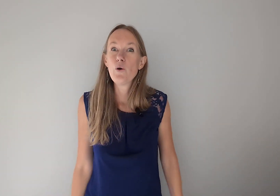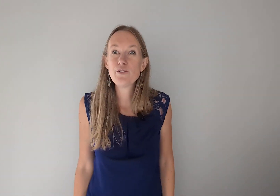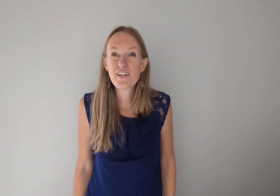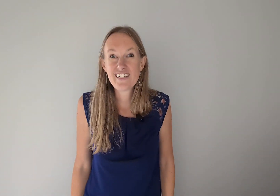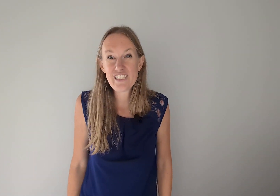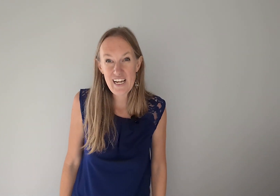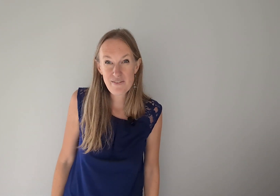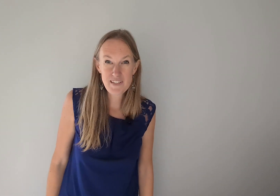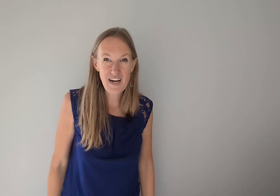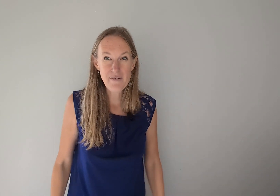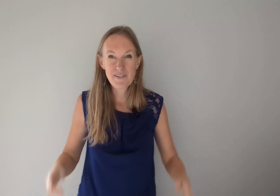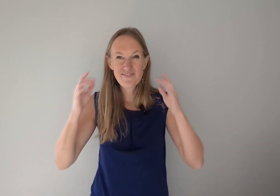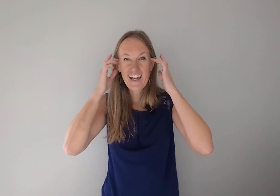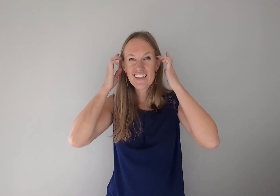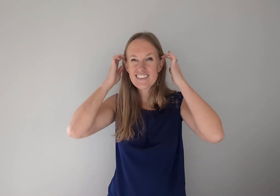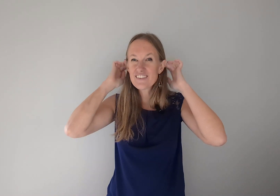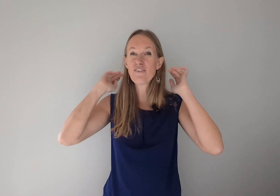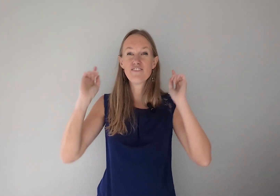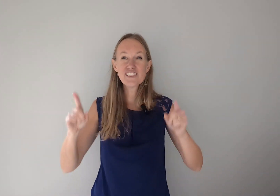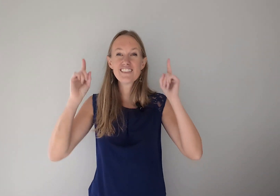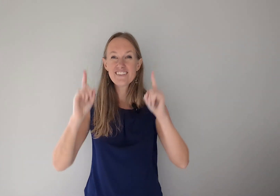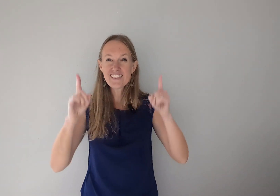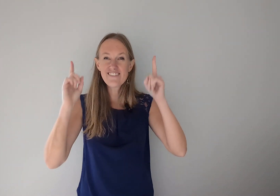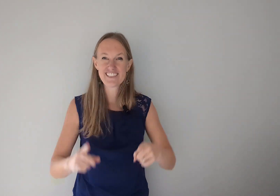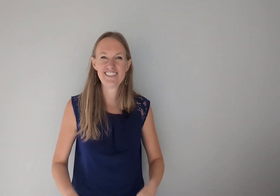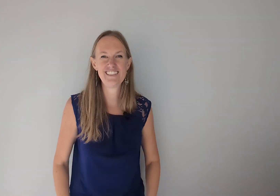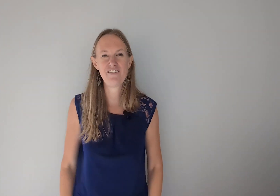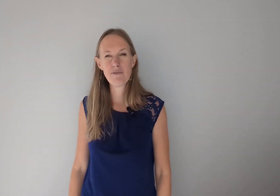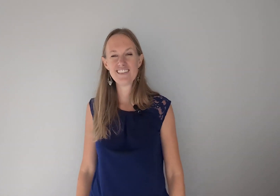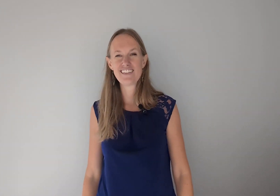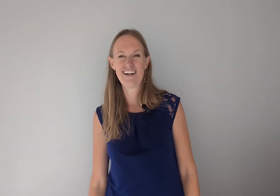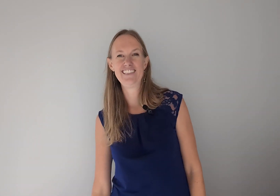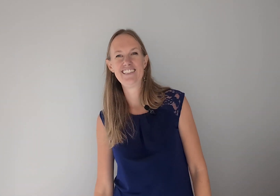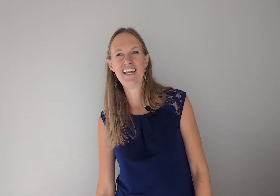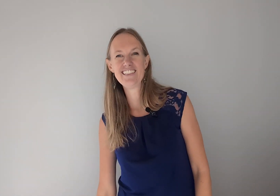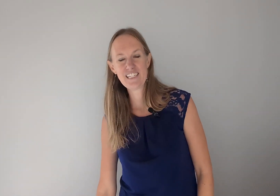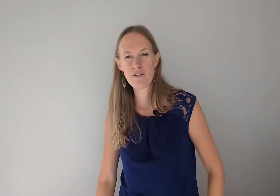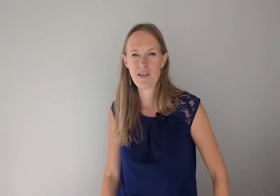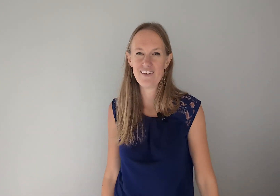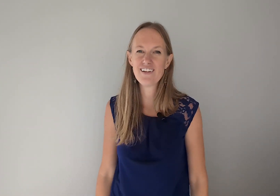Who's ready to try it from the top? Okay, let's do the first 3 verses of Amazing Grace. Okay, stick with me. You can do